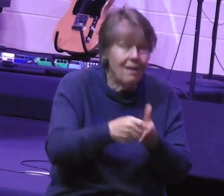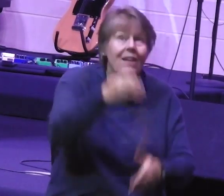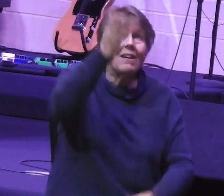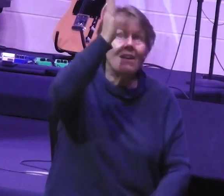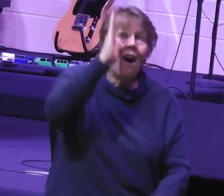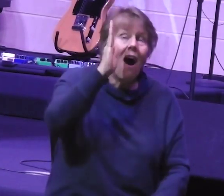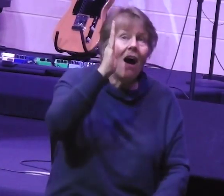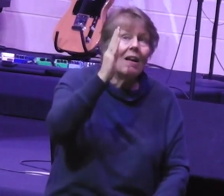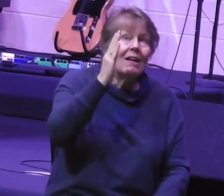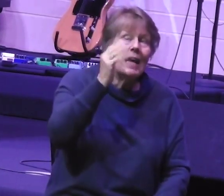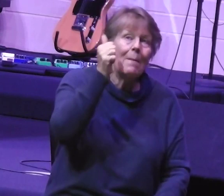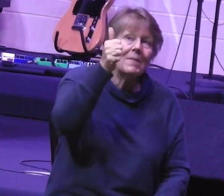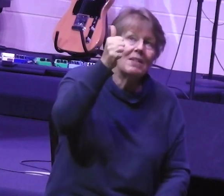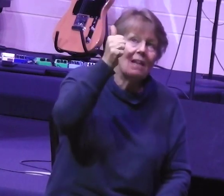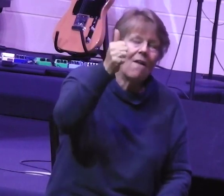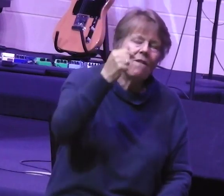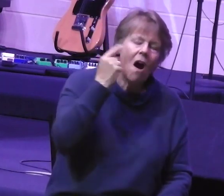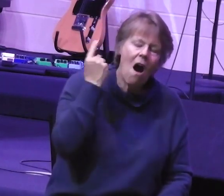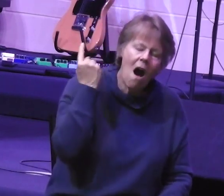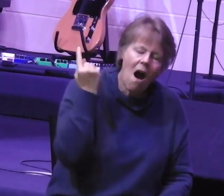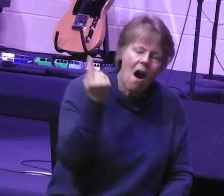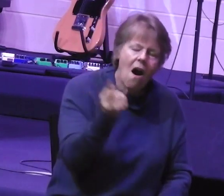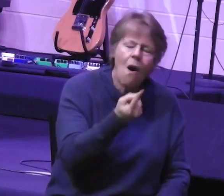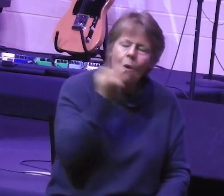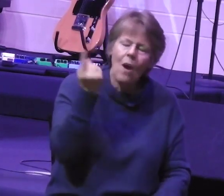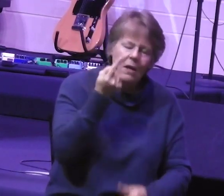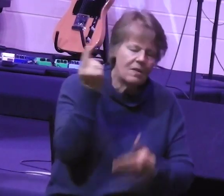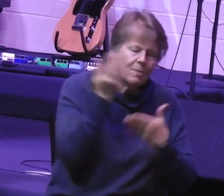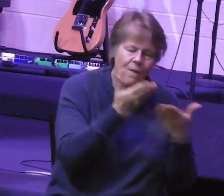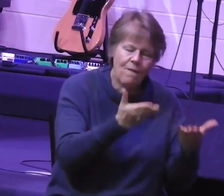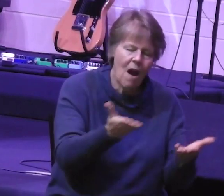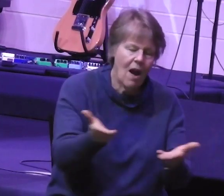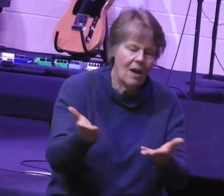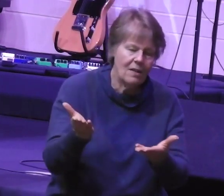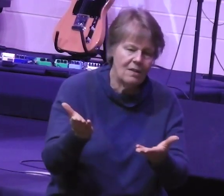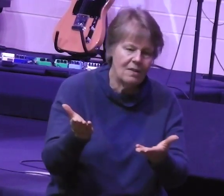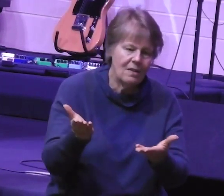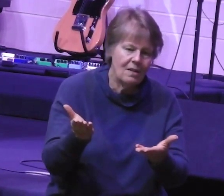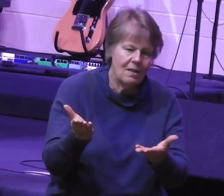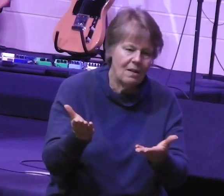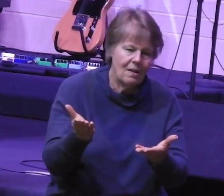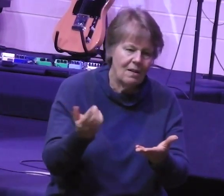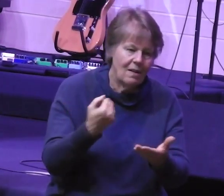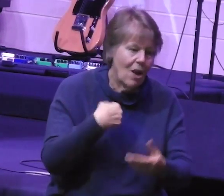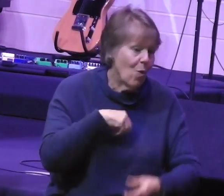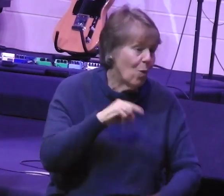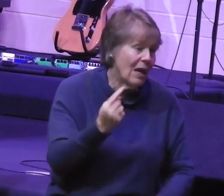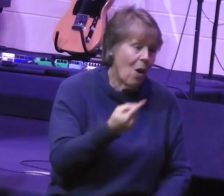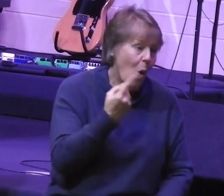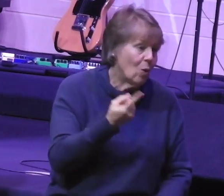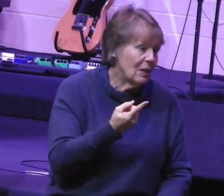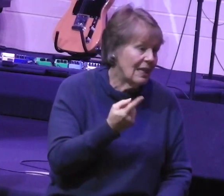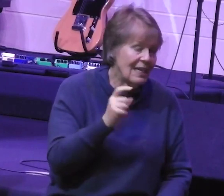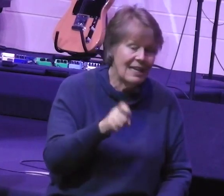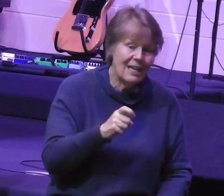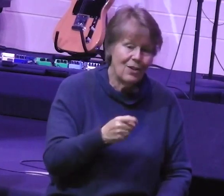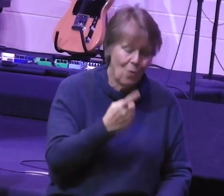provided. And all we have to do is ask ourselves, what am I going to do?